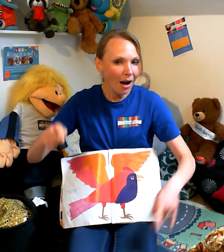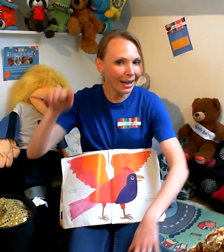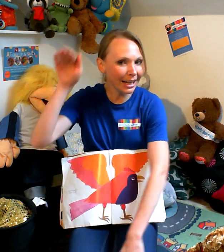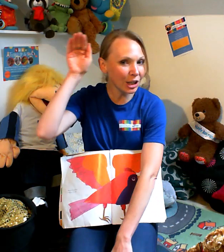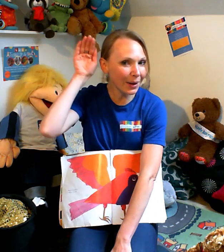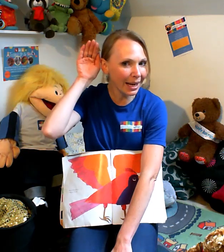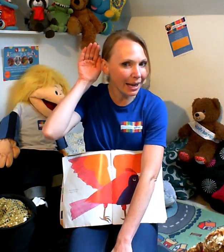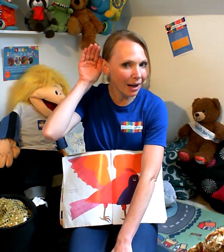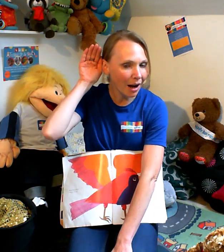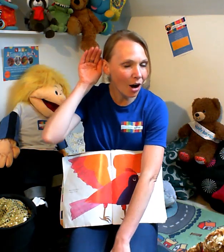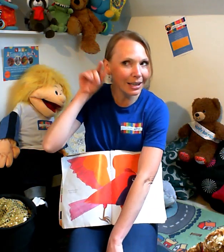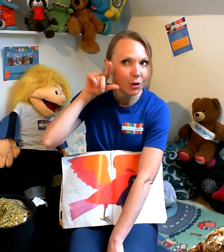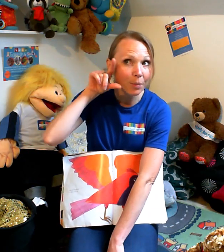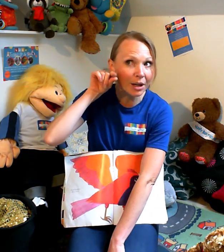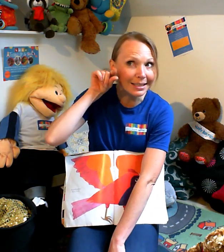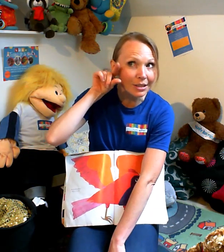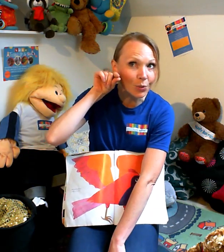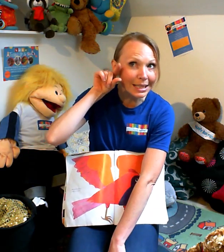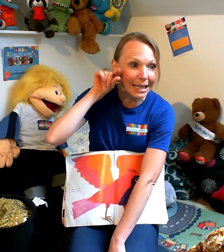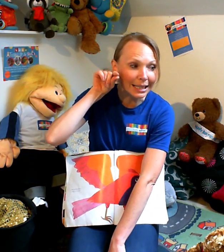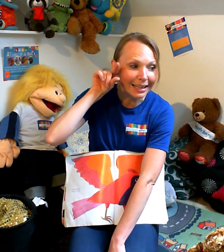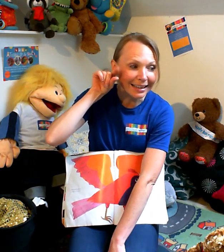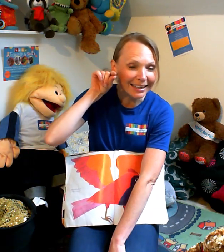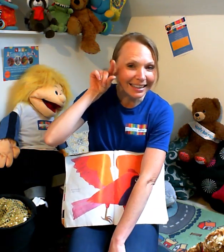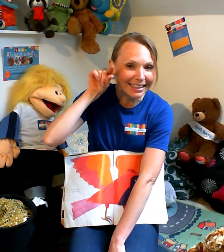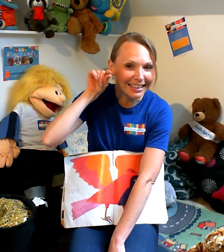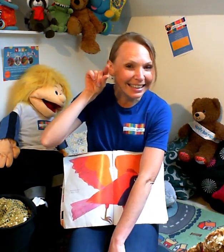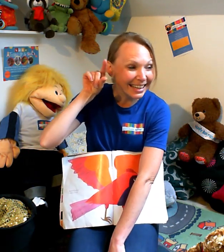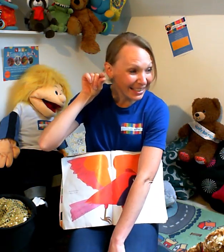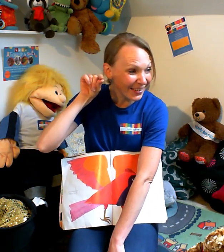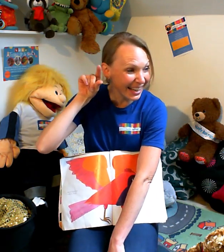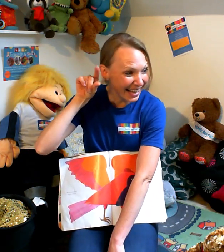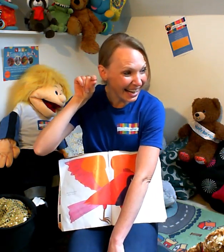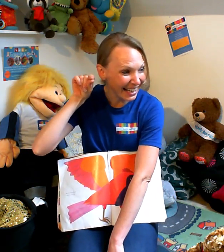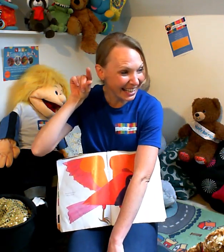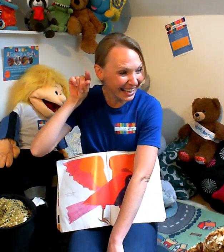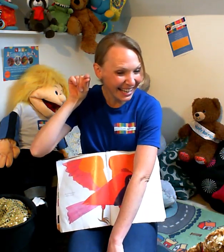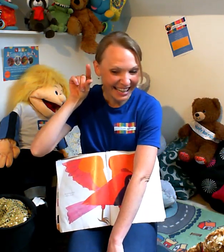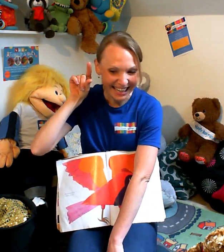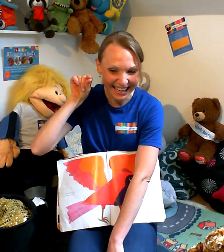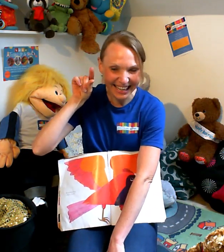Can you hear our little birdies tweeting? Yeah. Can you hear that?